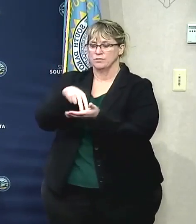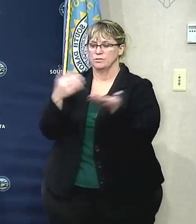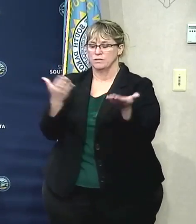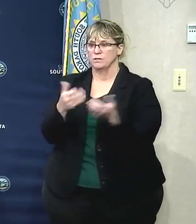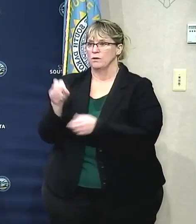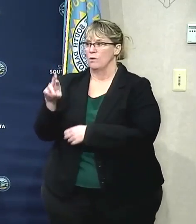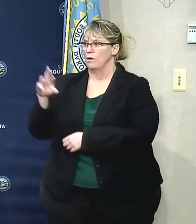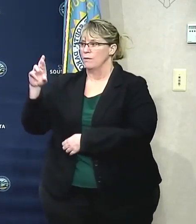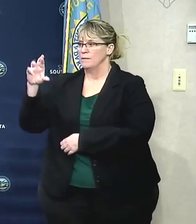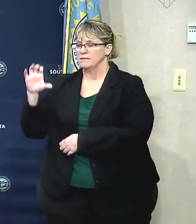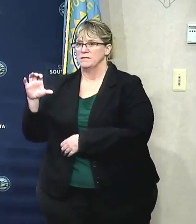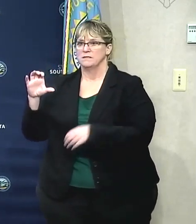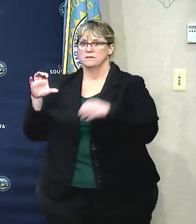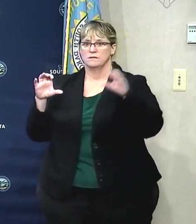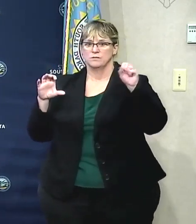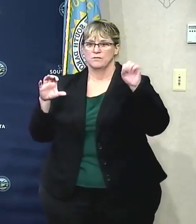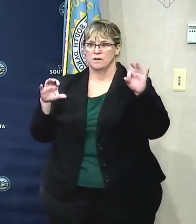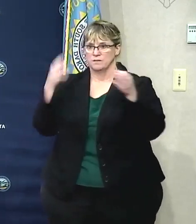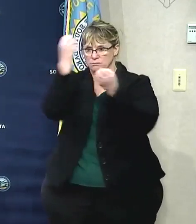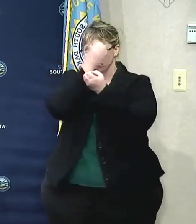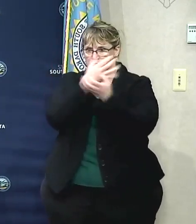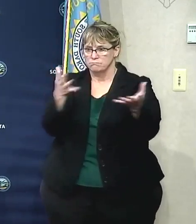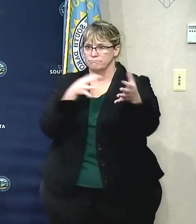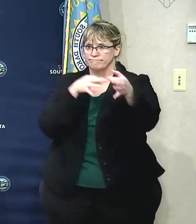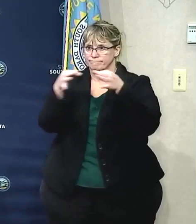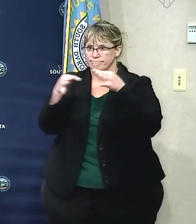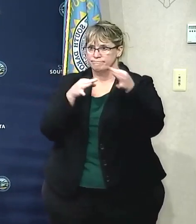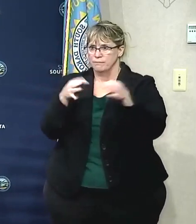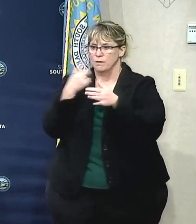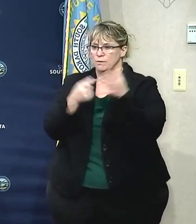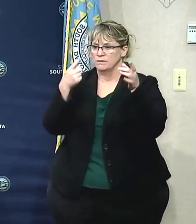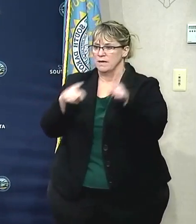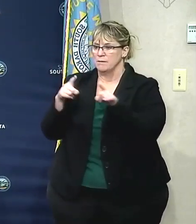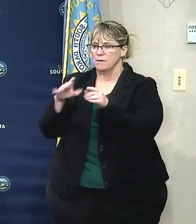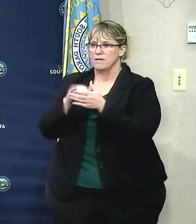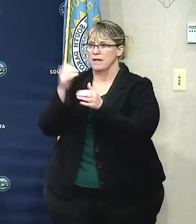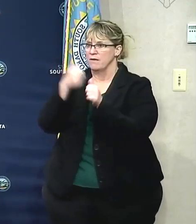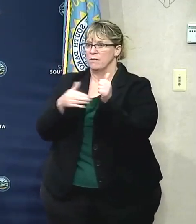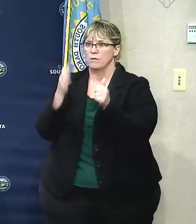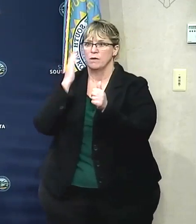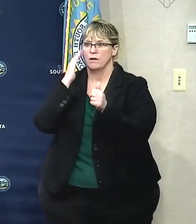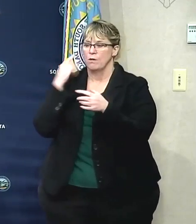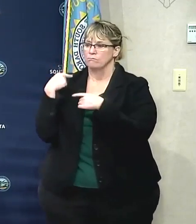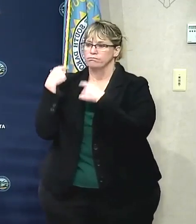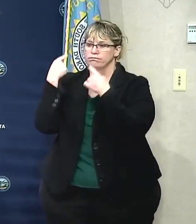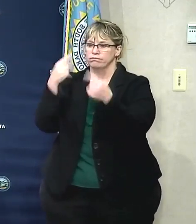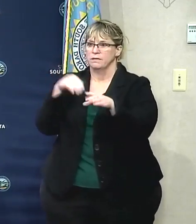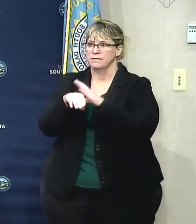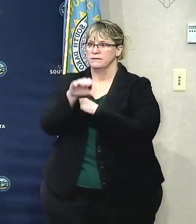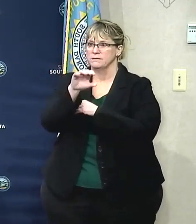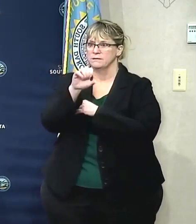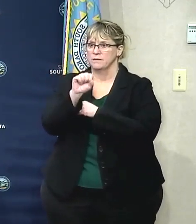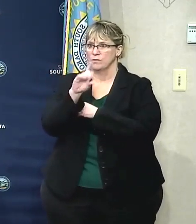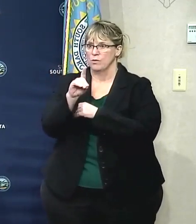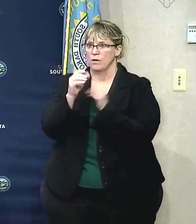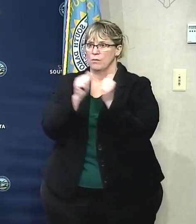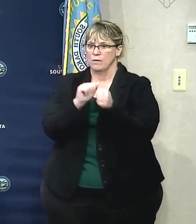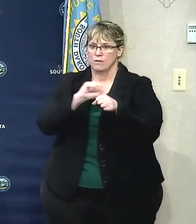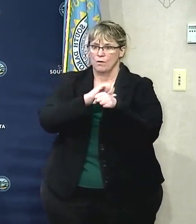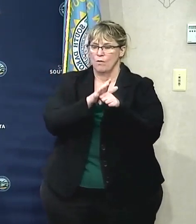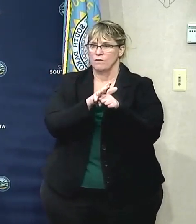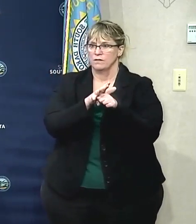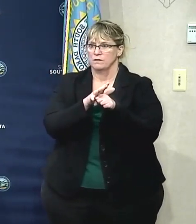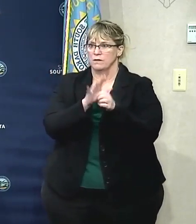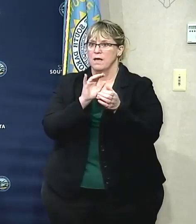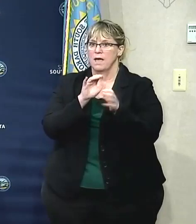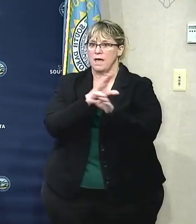City or in Sioux Falls, and I've provided a detailed update on everything that we know about COVID-19 in South Dakota and the